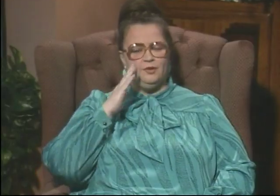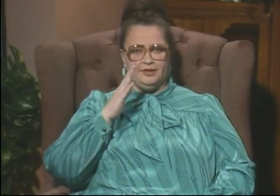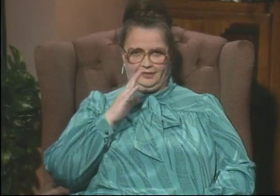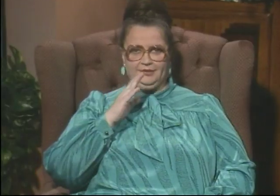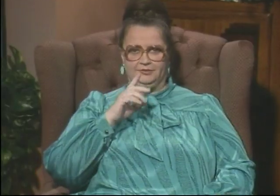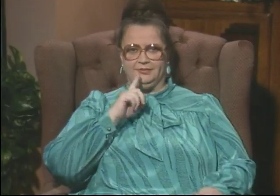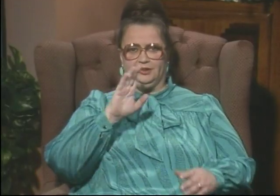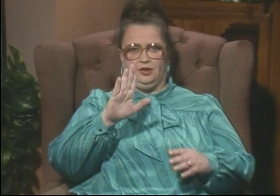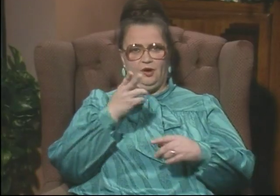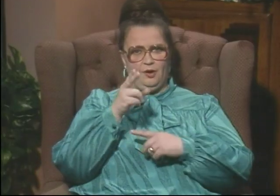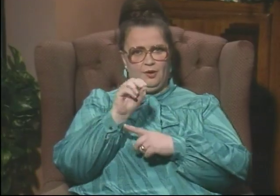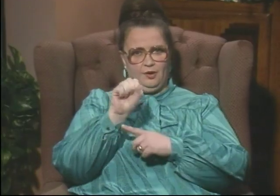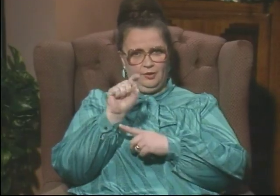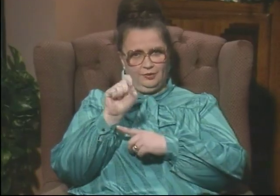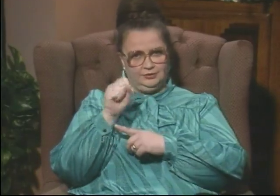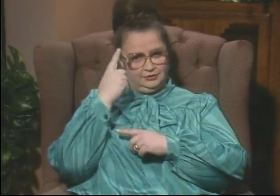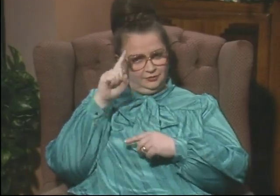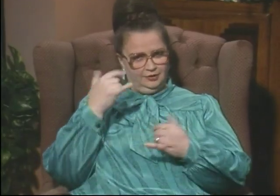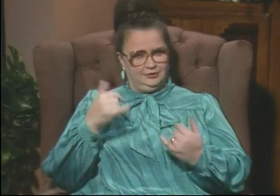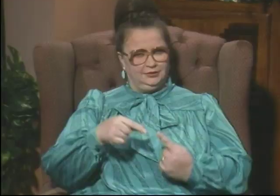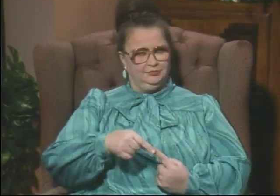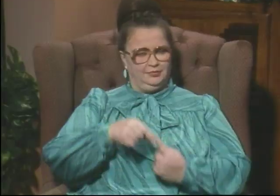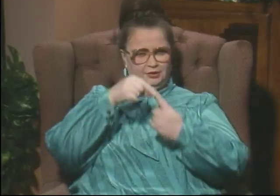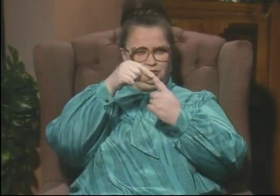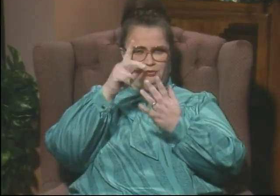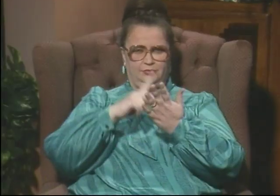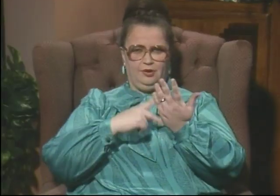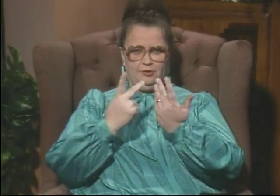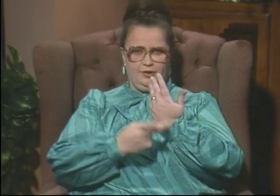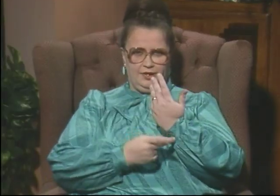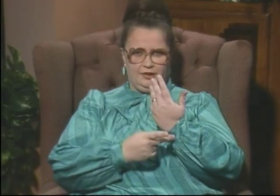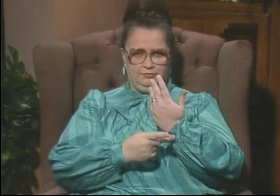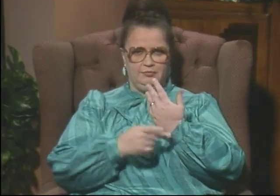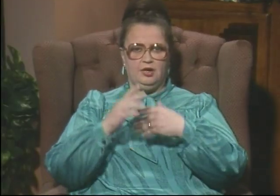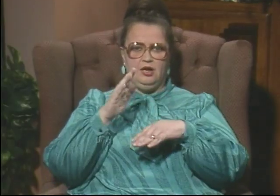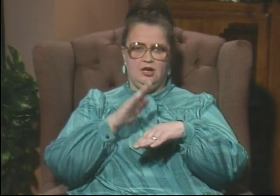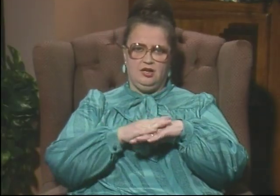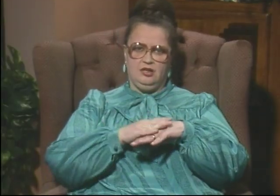The two of us will be your hosts today for a very special program.